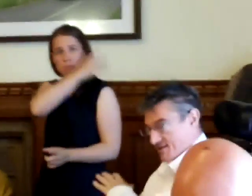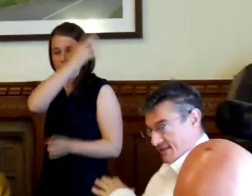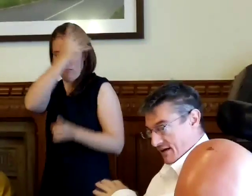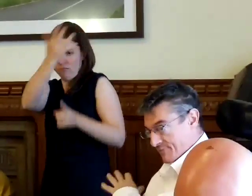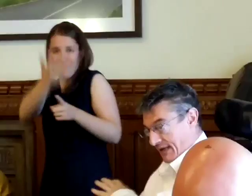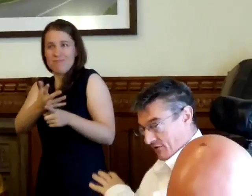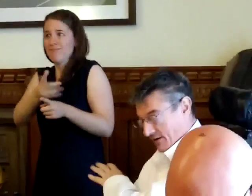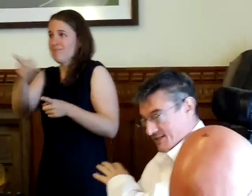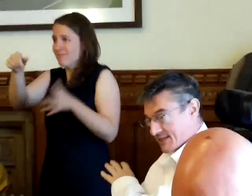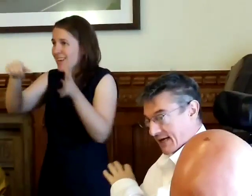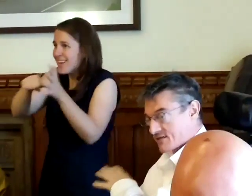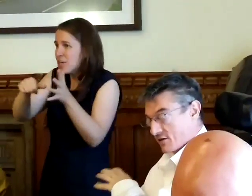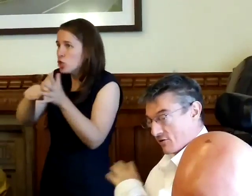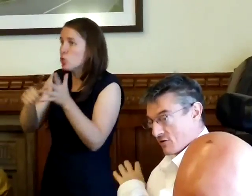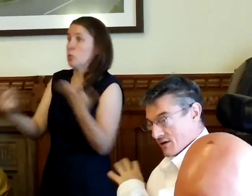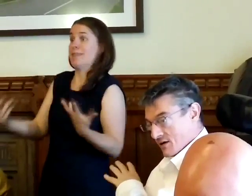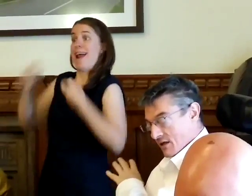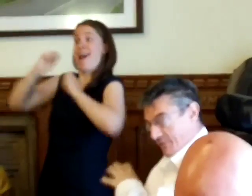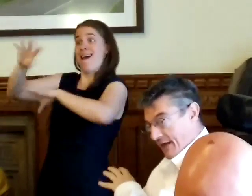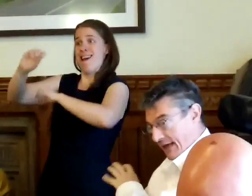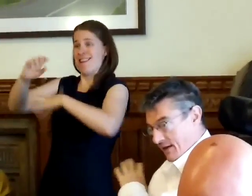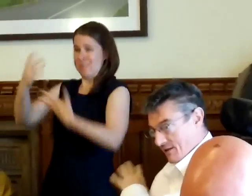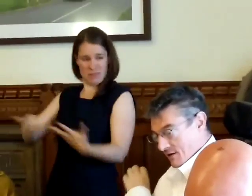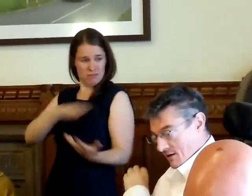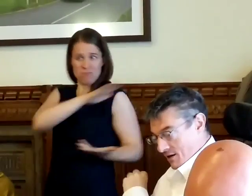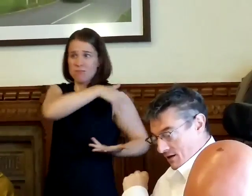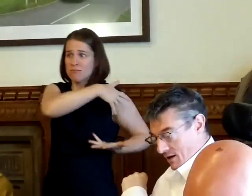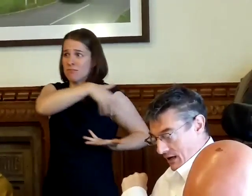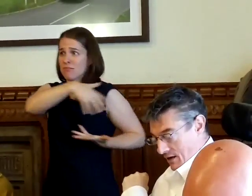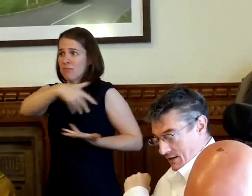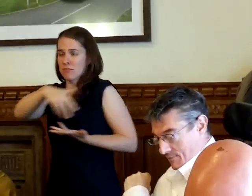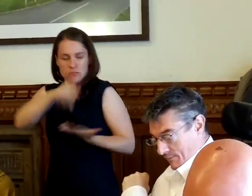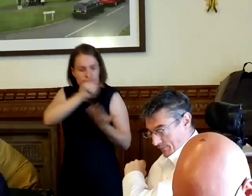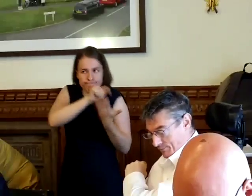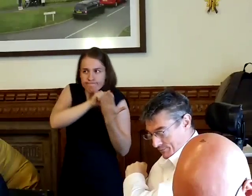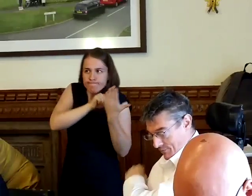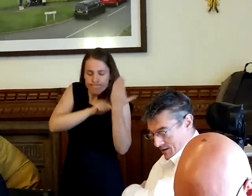all of these issues that have been outlined today to the